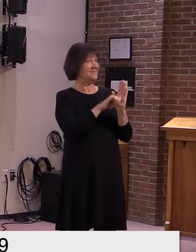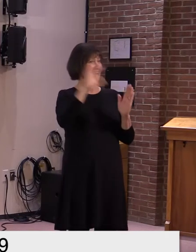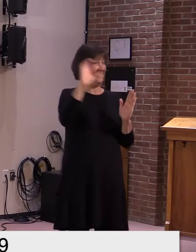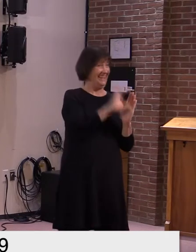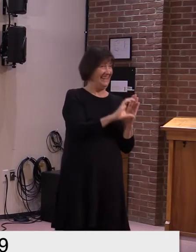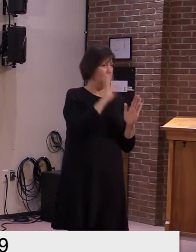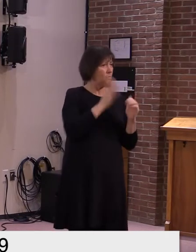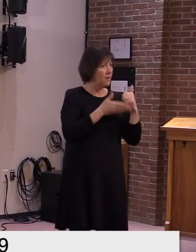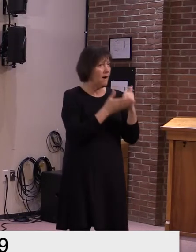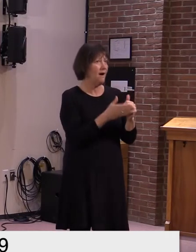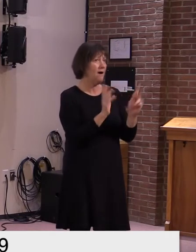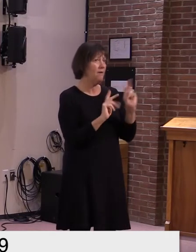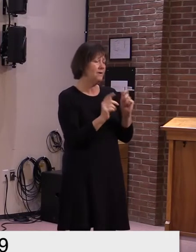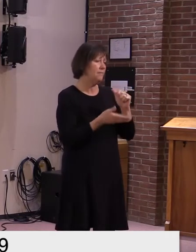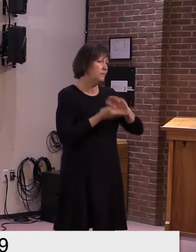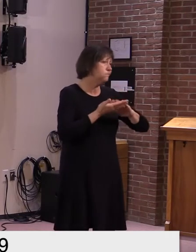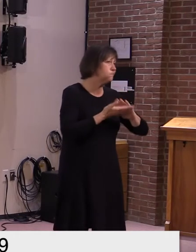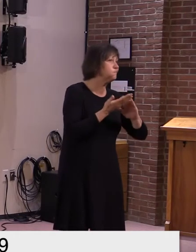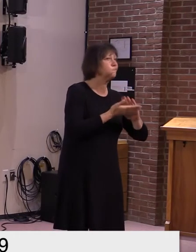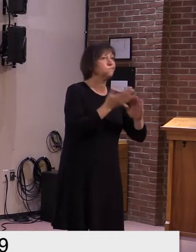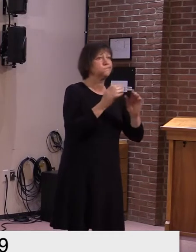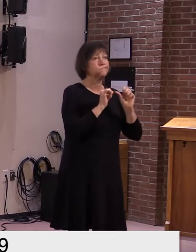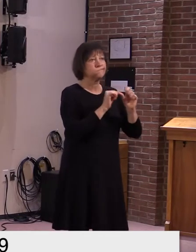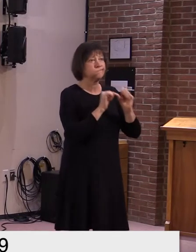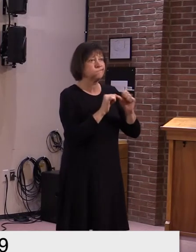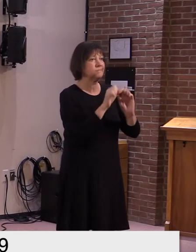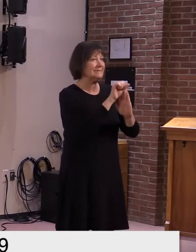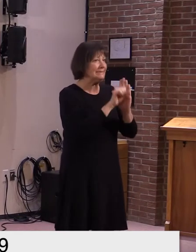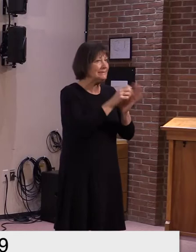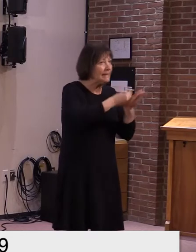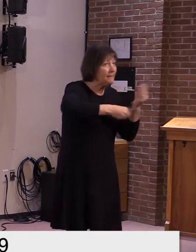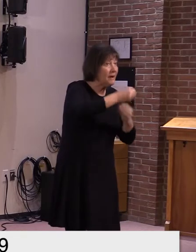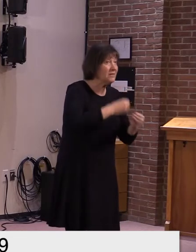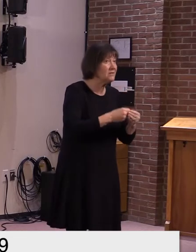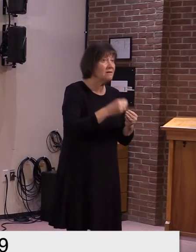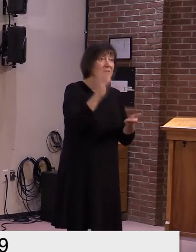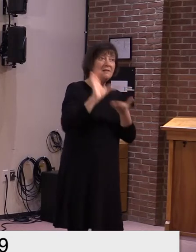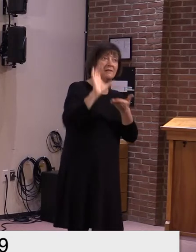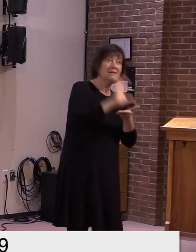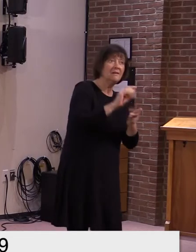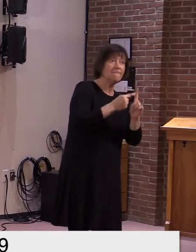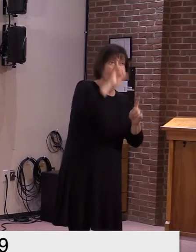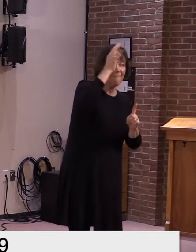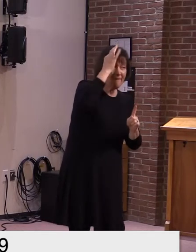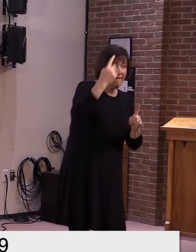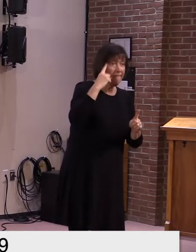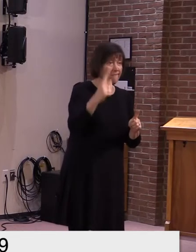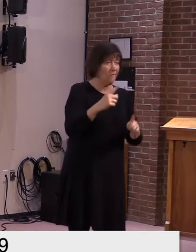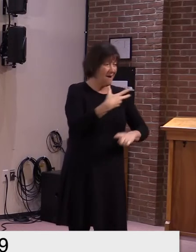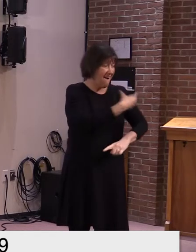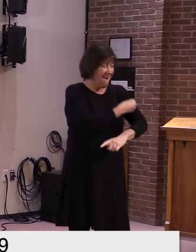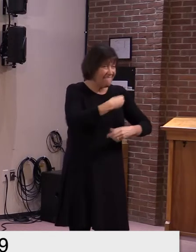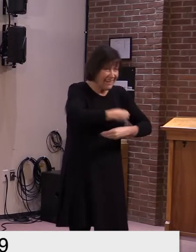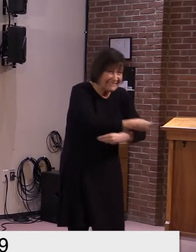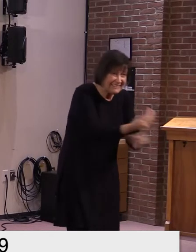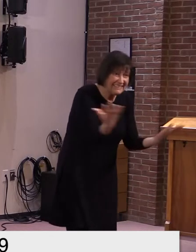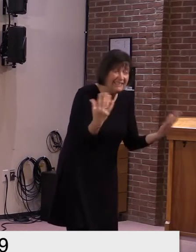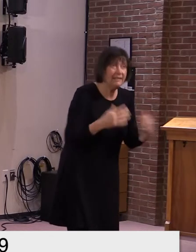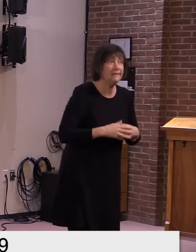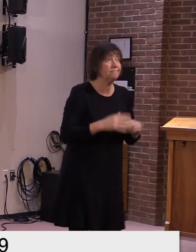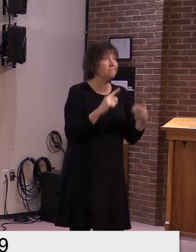to be available for administering the vaccine, for getting the vaccine, all that money that's available